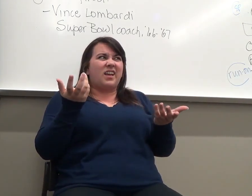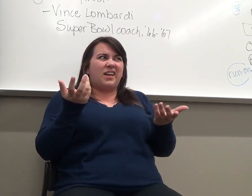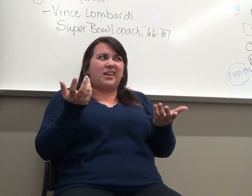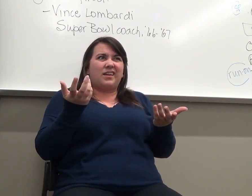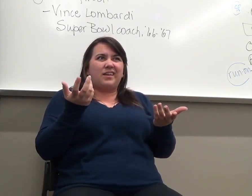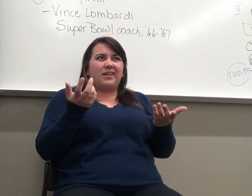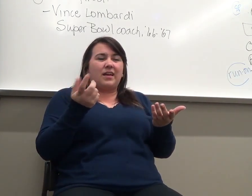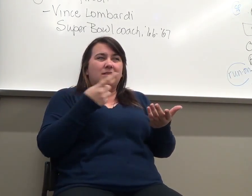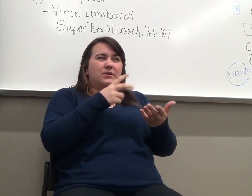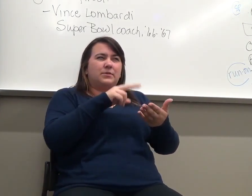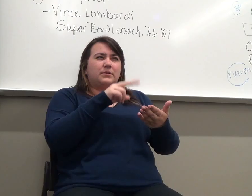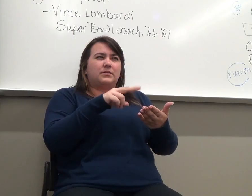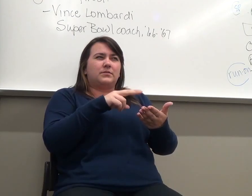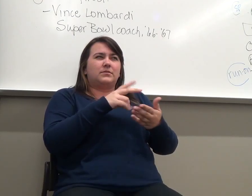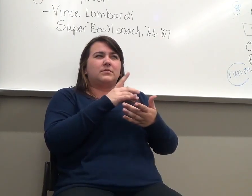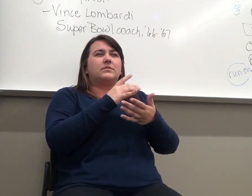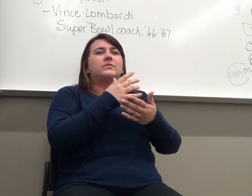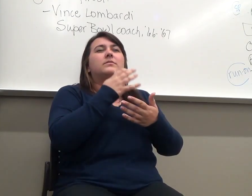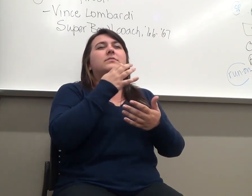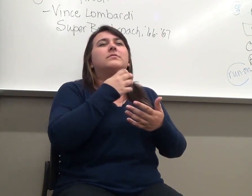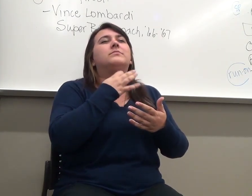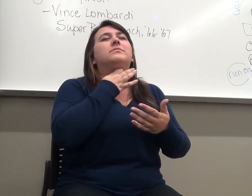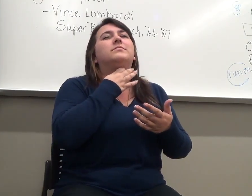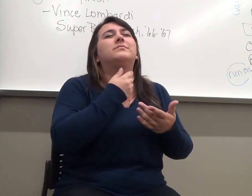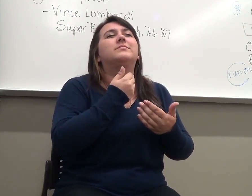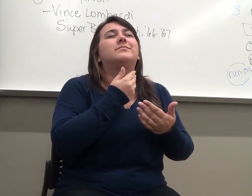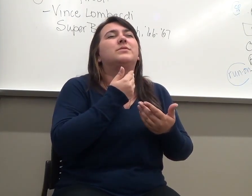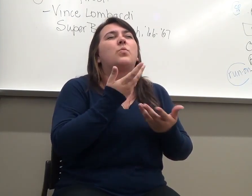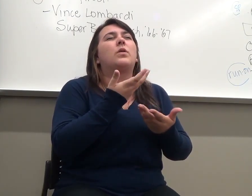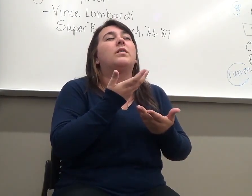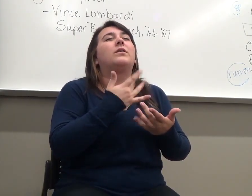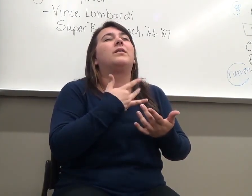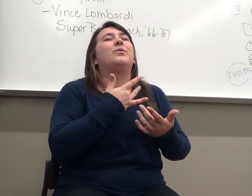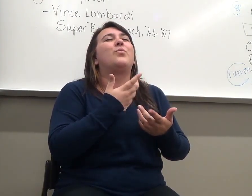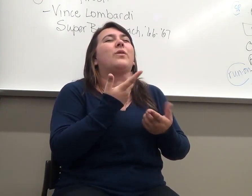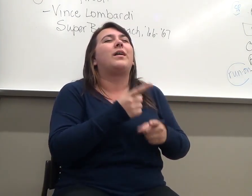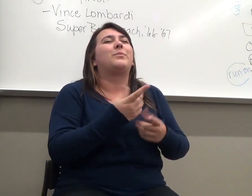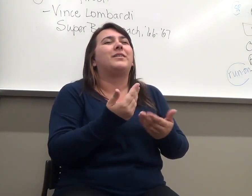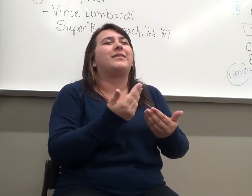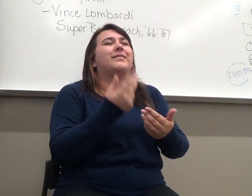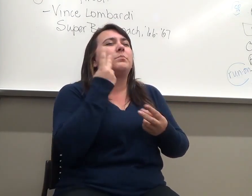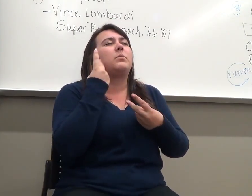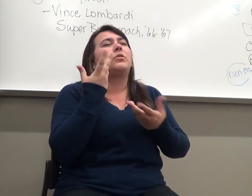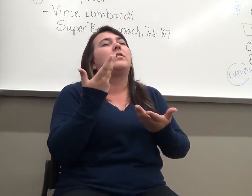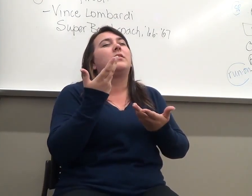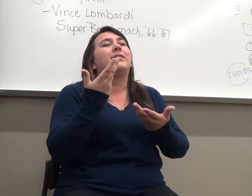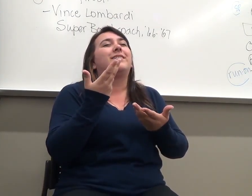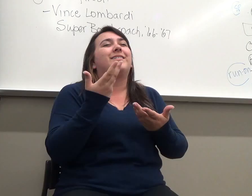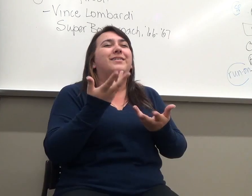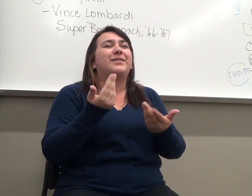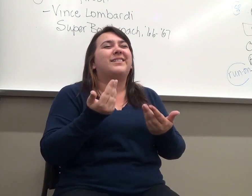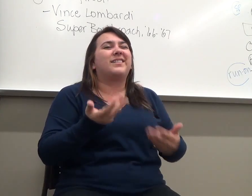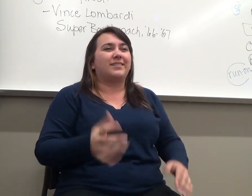my word argument? Again, that's why your book uses these other words, dominant